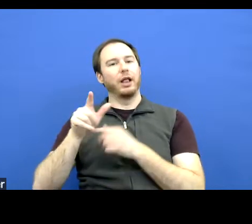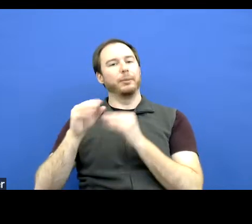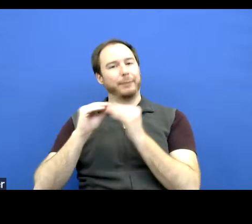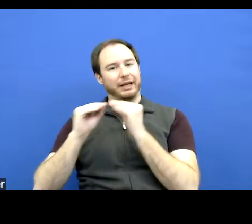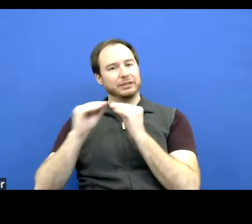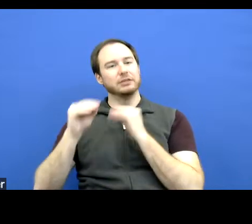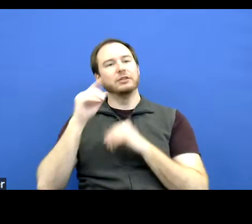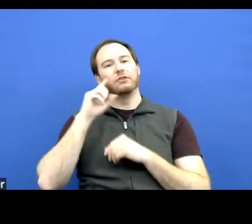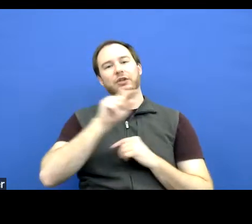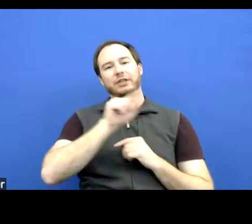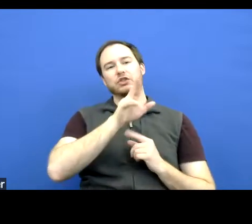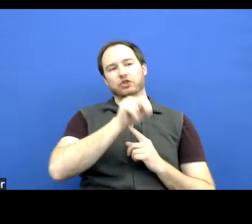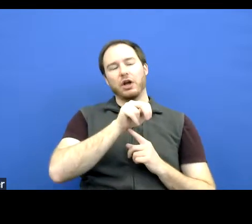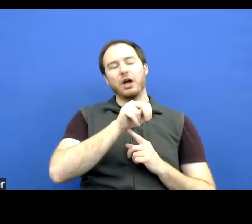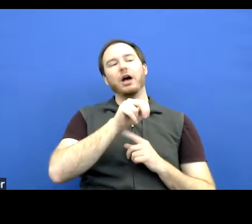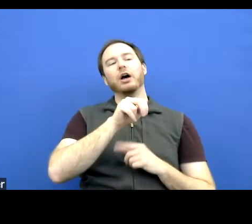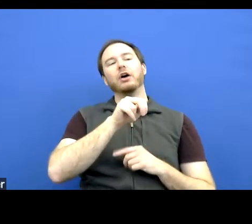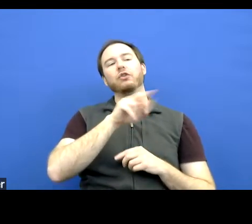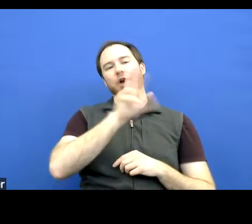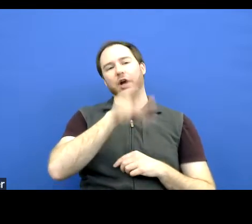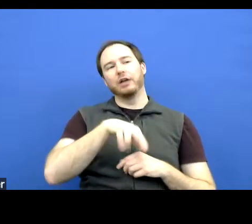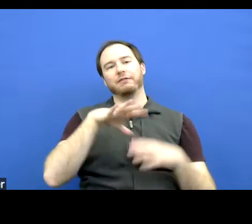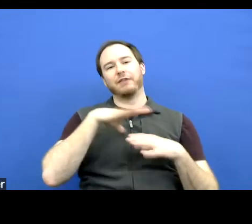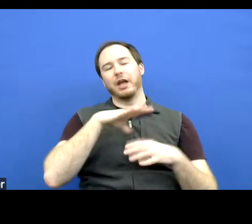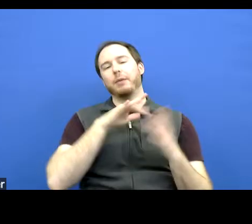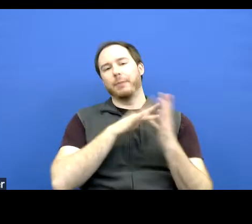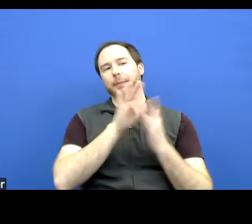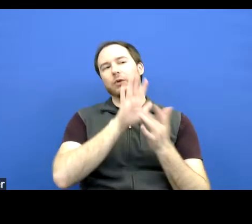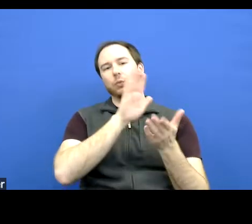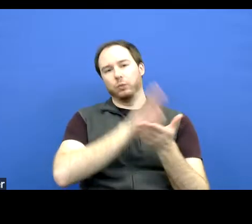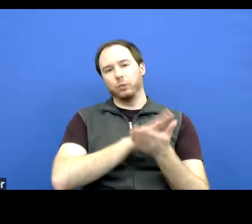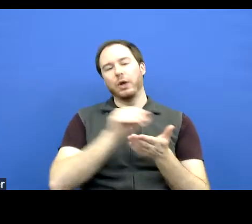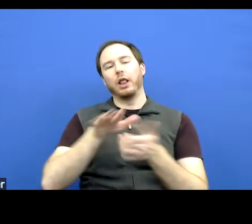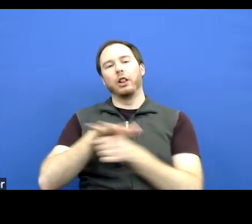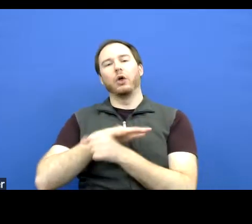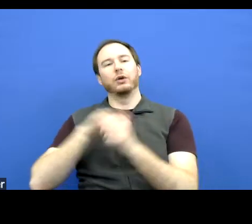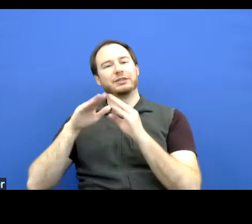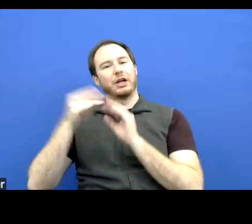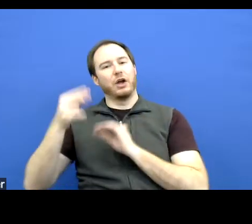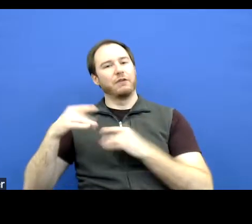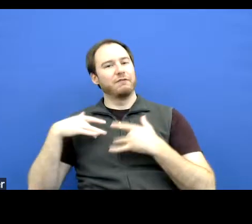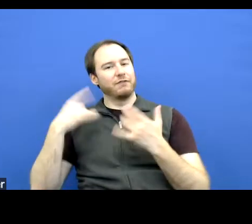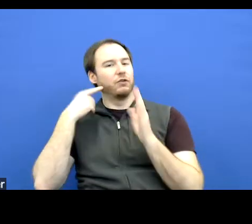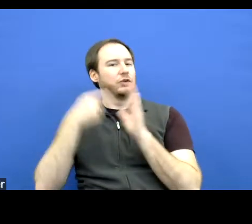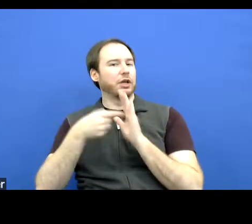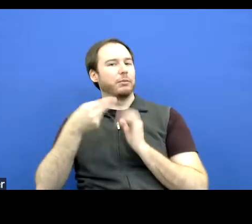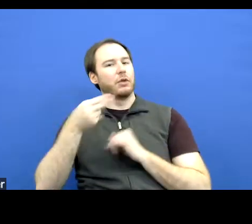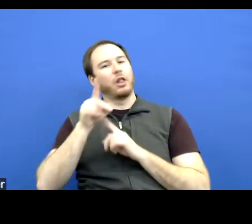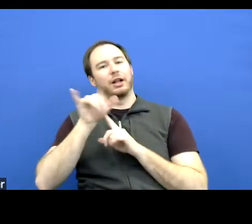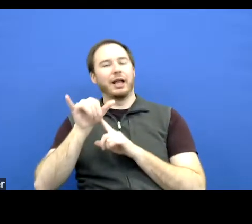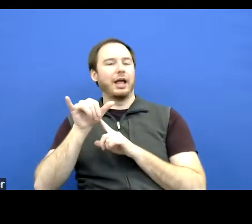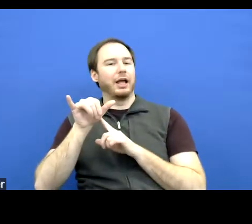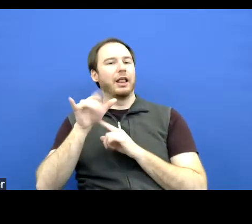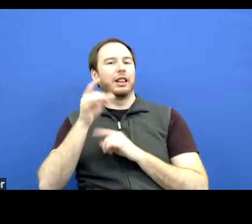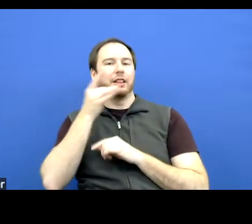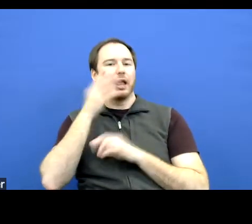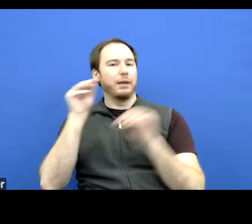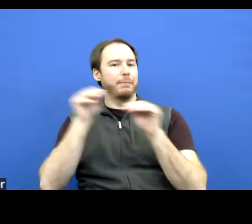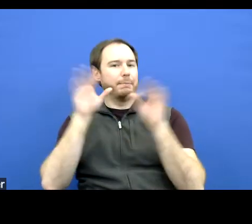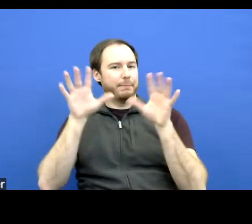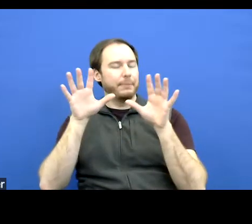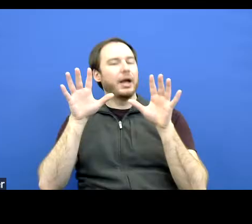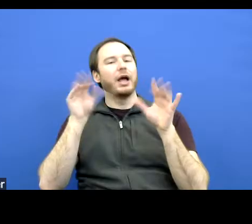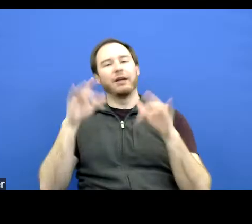John of Rochester Vacation Bible School, and local town of Henrietta events such as the Holiday Lights and Magic